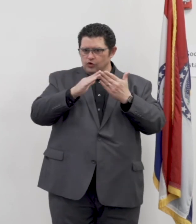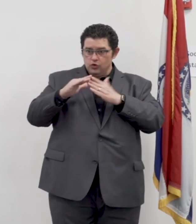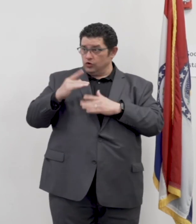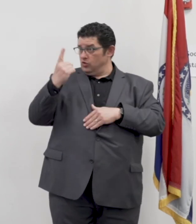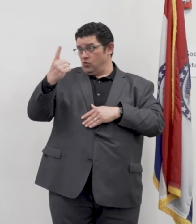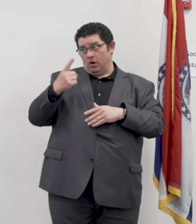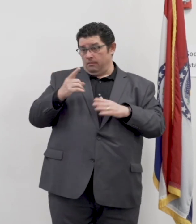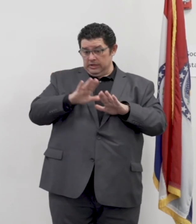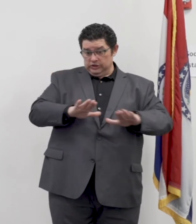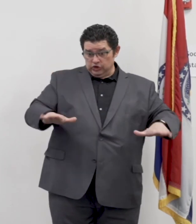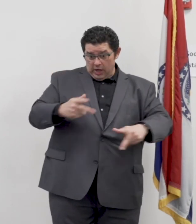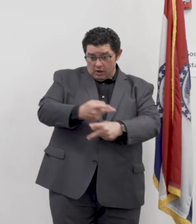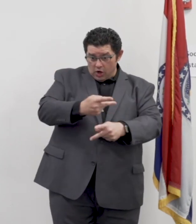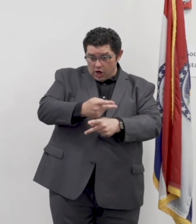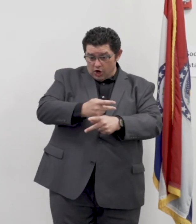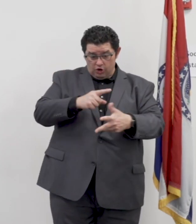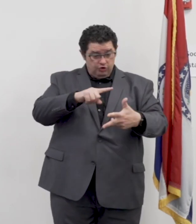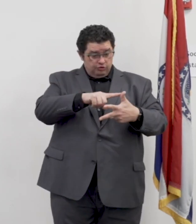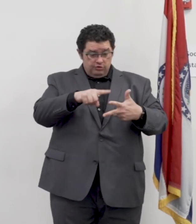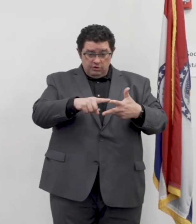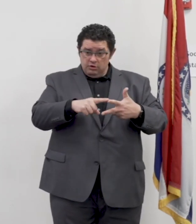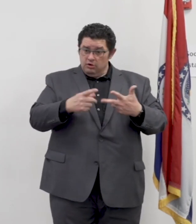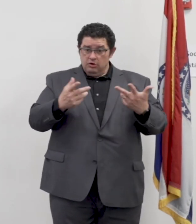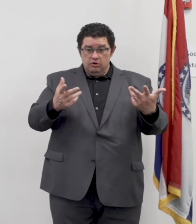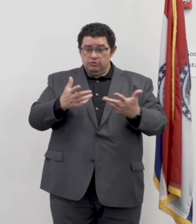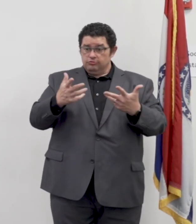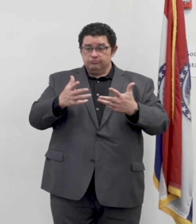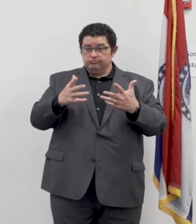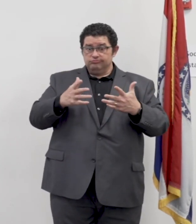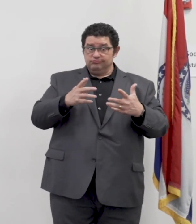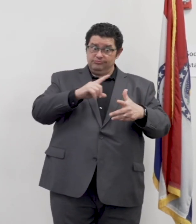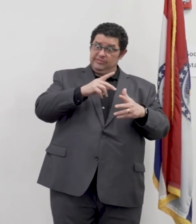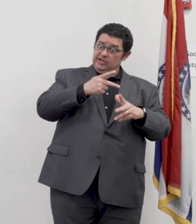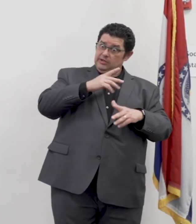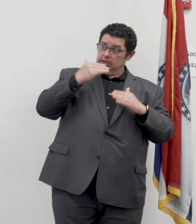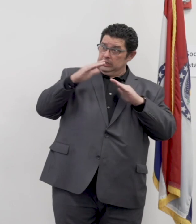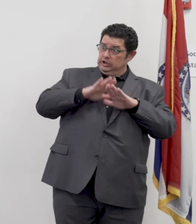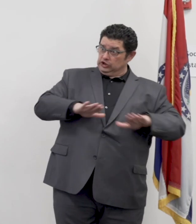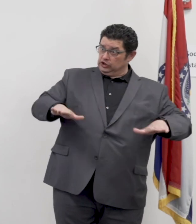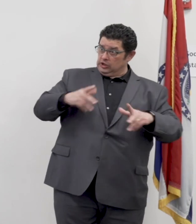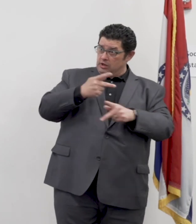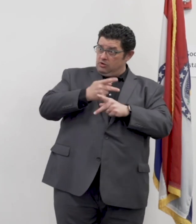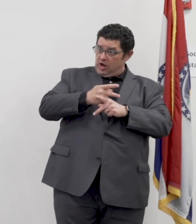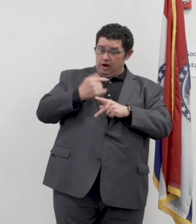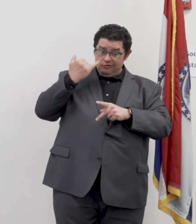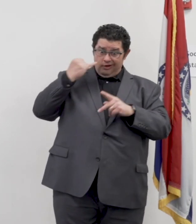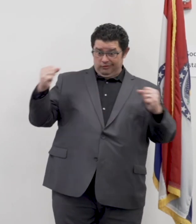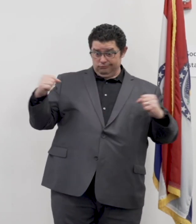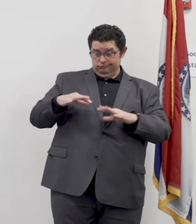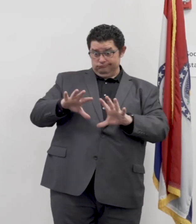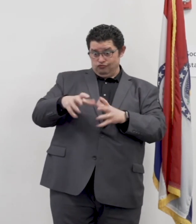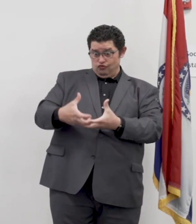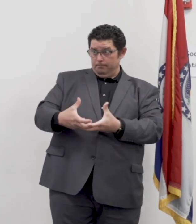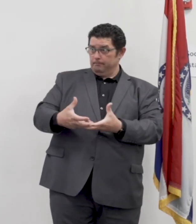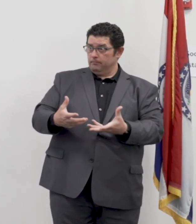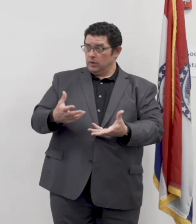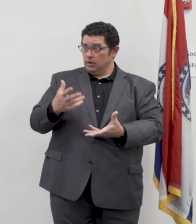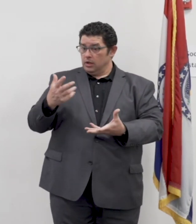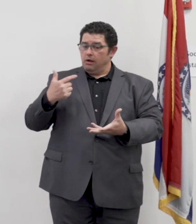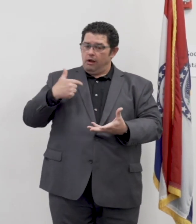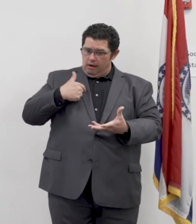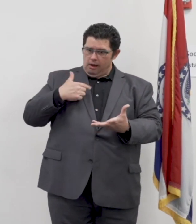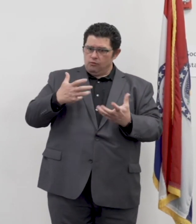is childcare. One of them is childcare in a congregate setting or group setting. And we are going to have some advice in that